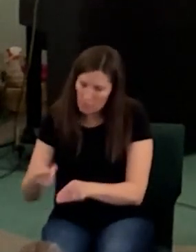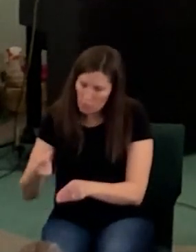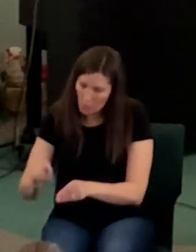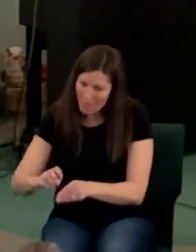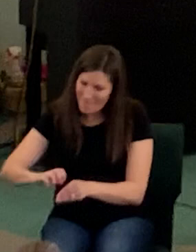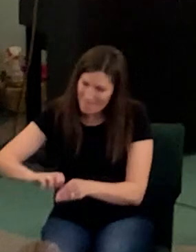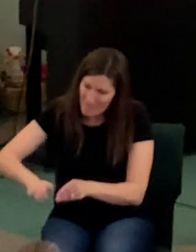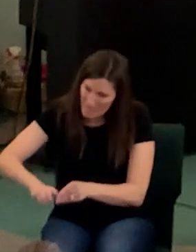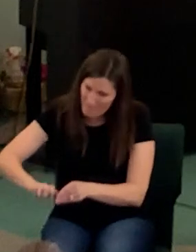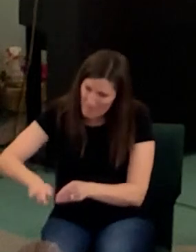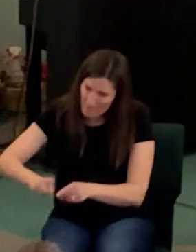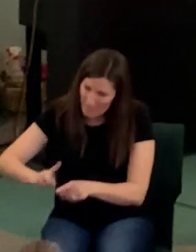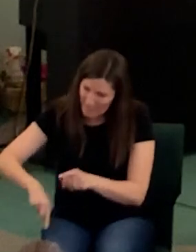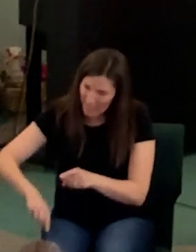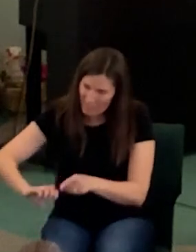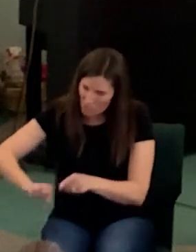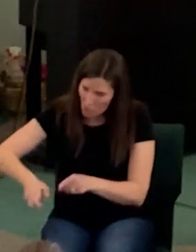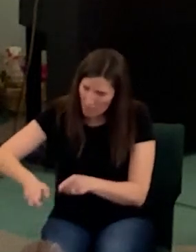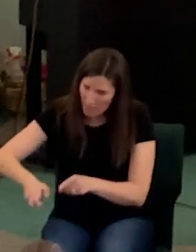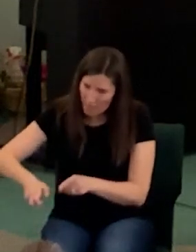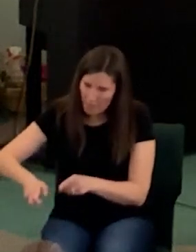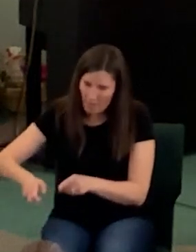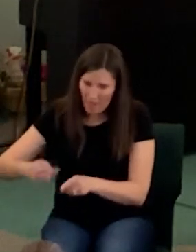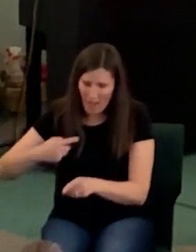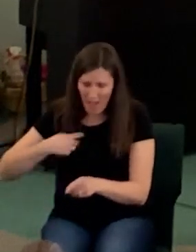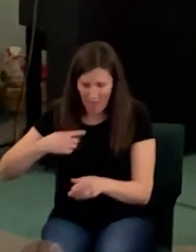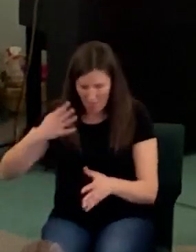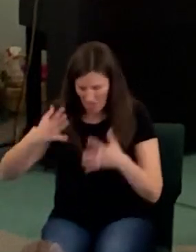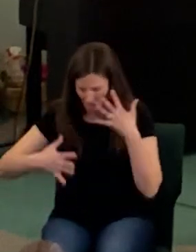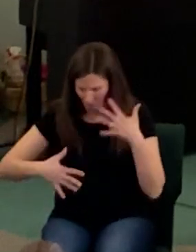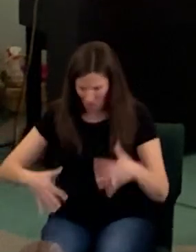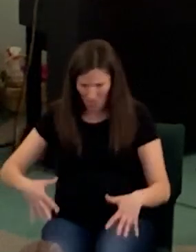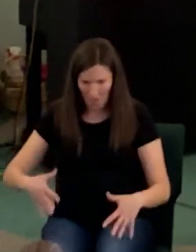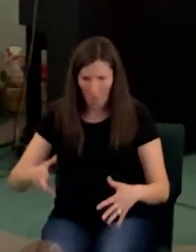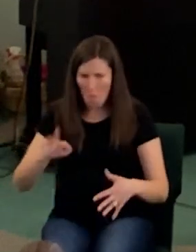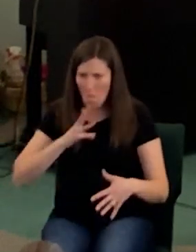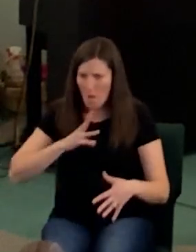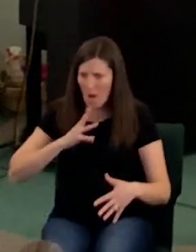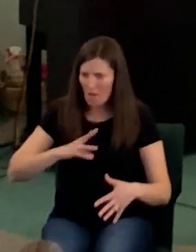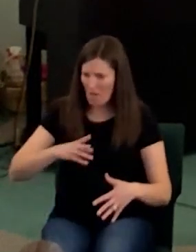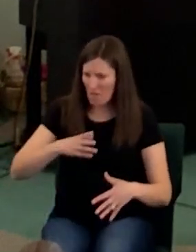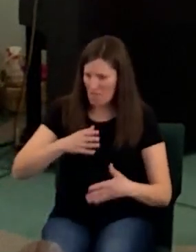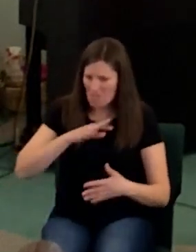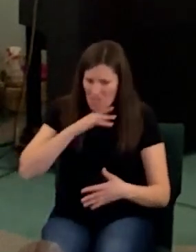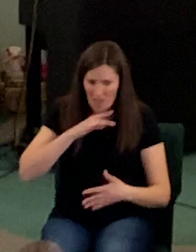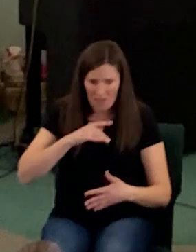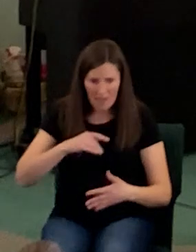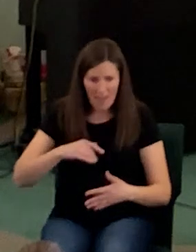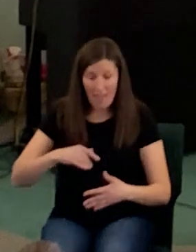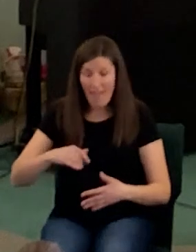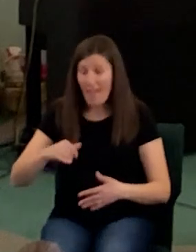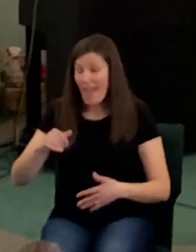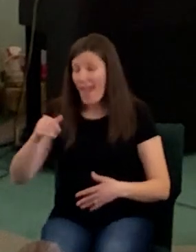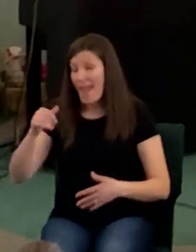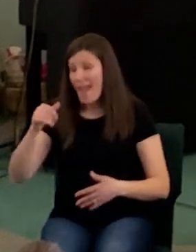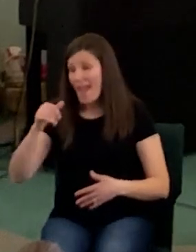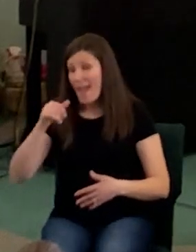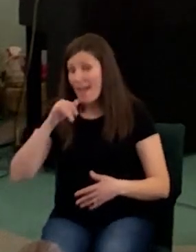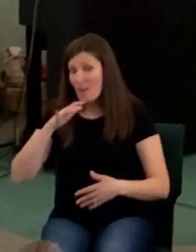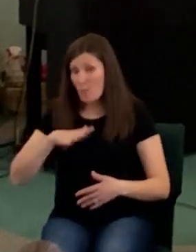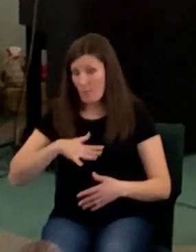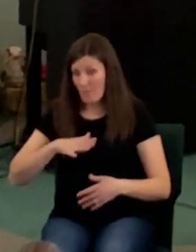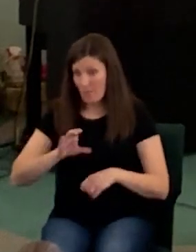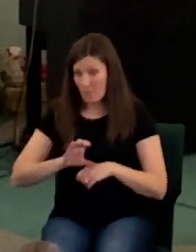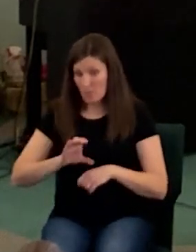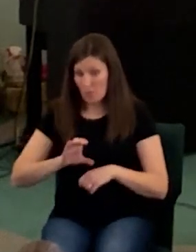turn it, but I can't get it to turn. I'm covered in water and mud and dirt. And a lady from church had knee